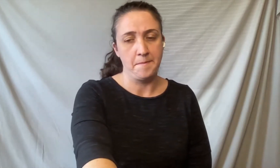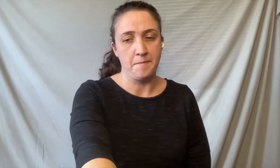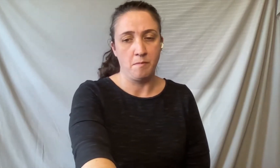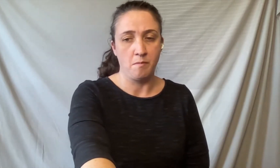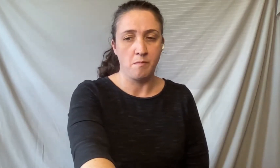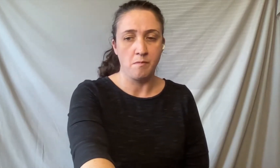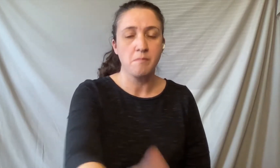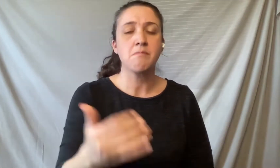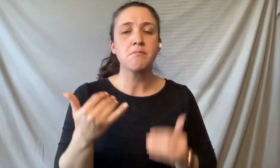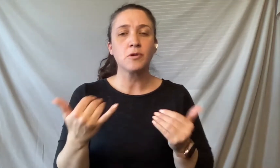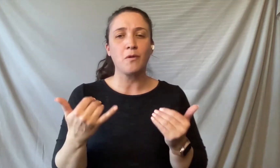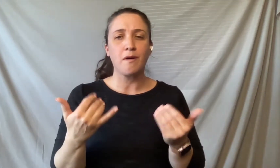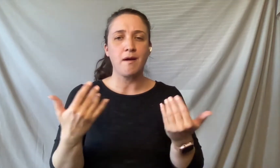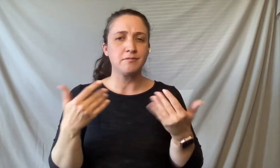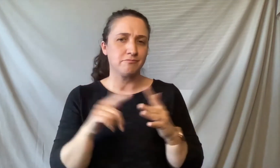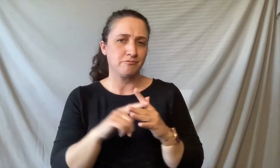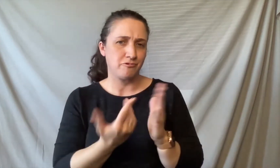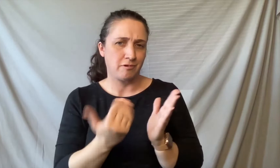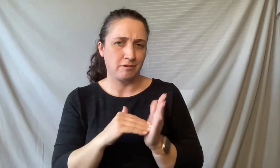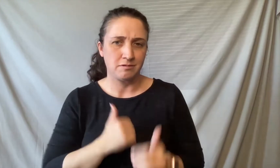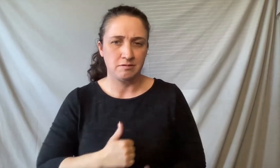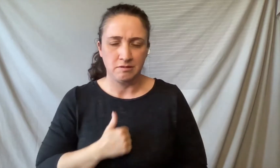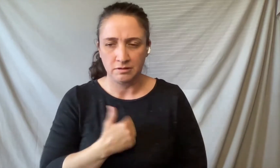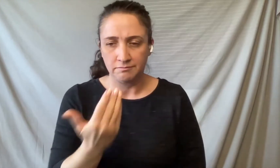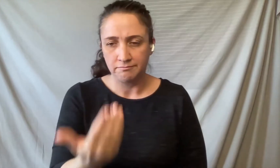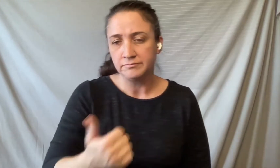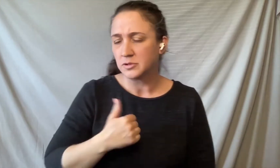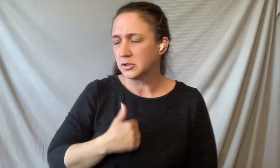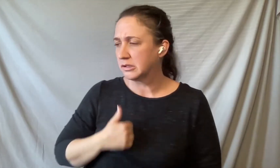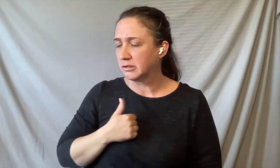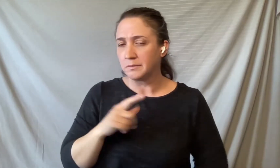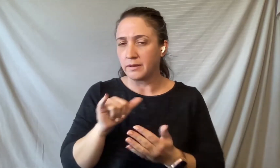Now you can put us in, sorry. Okay, sorry about that.